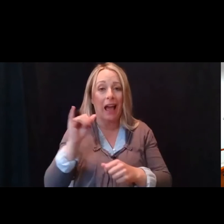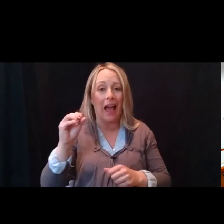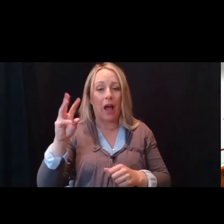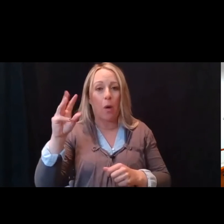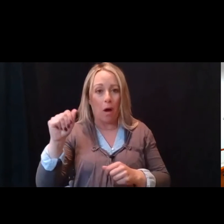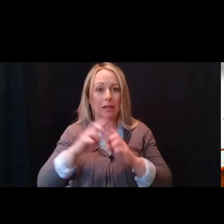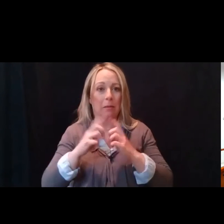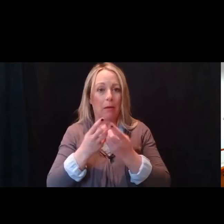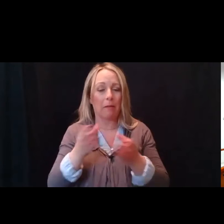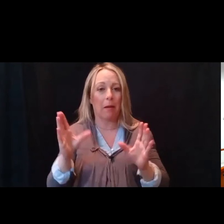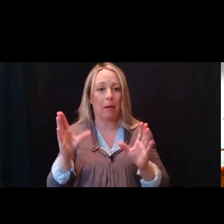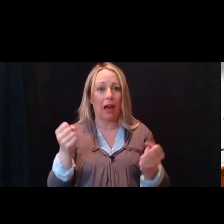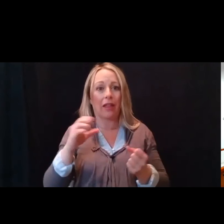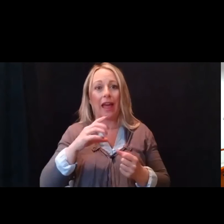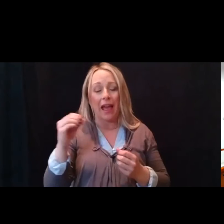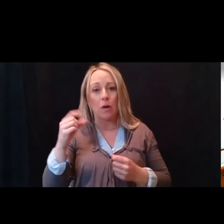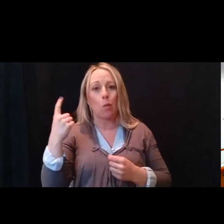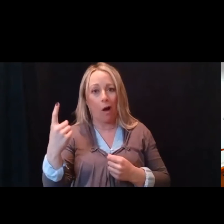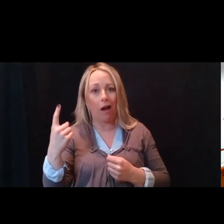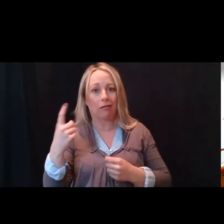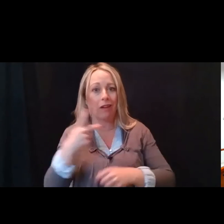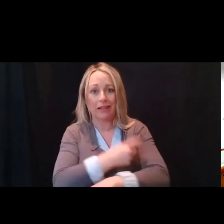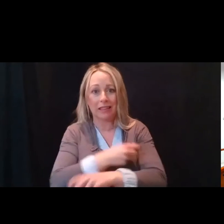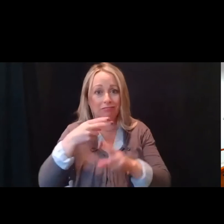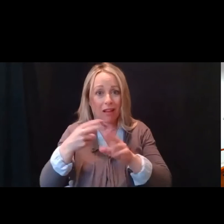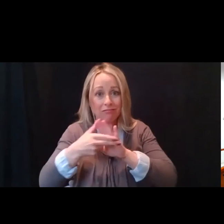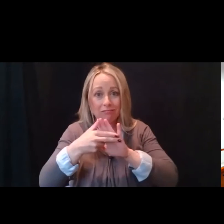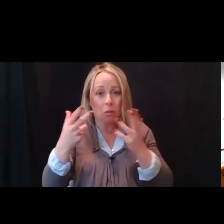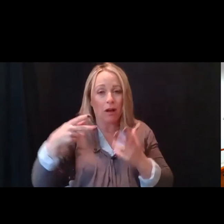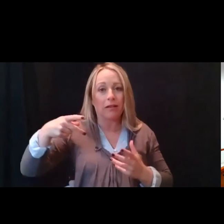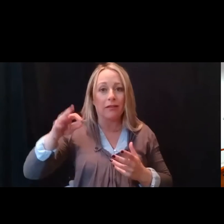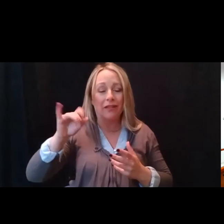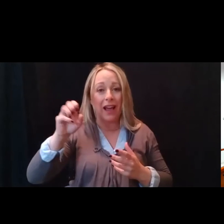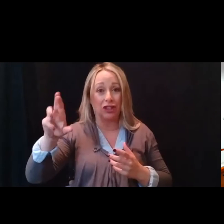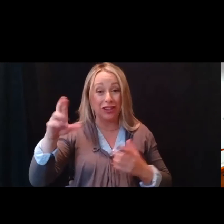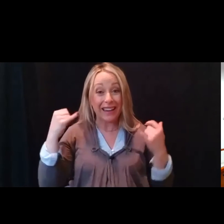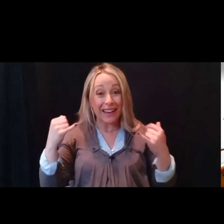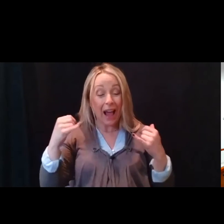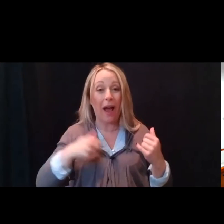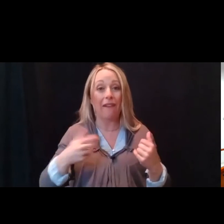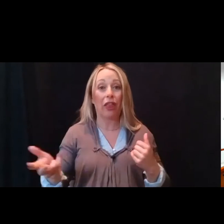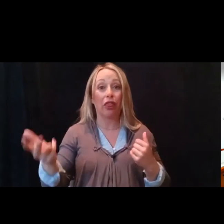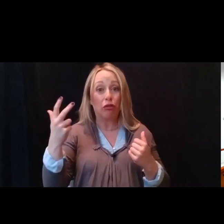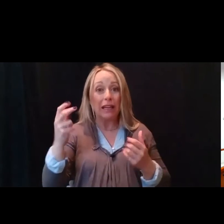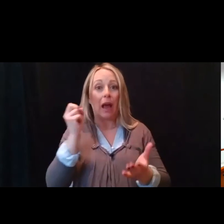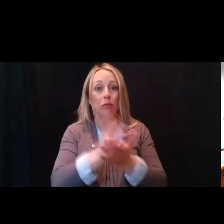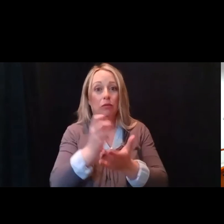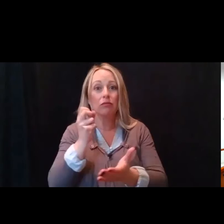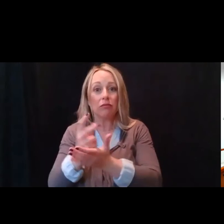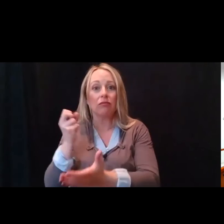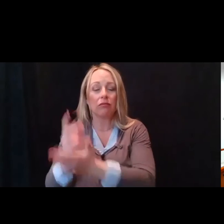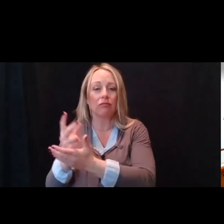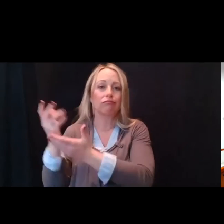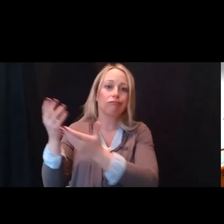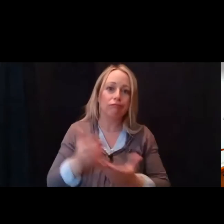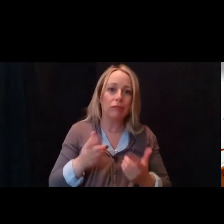1 vaccine, Pfizer. Less than 4 months later, there are 3 approved vaccines coming into our community,